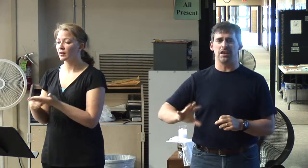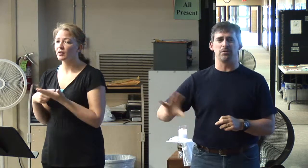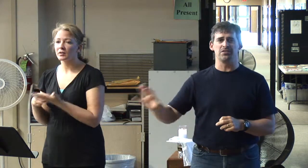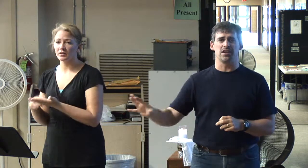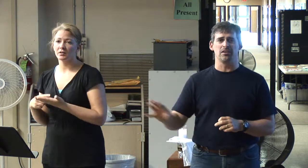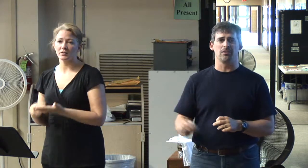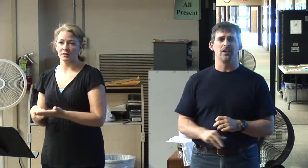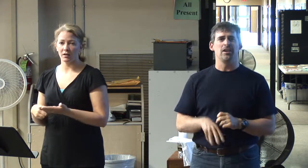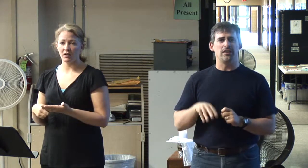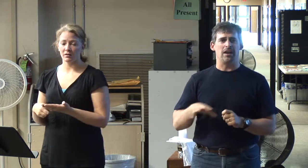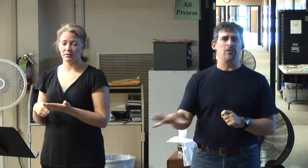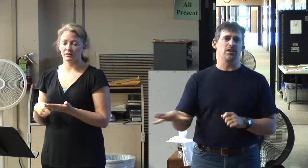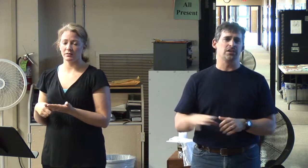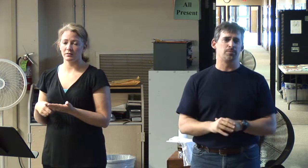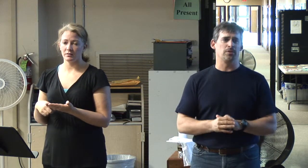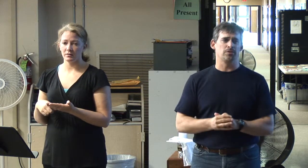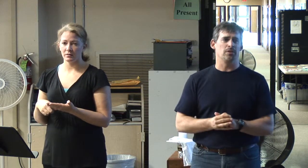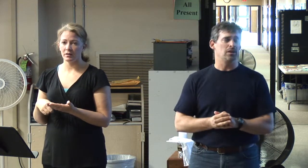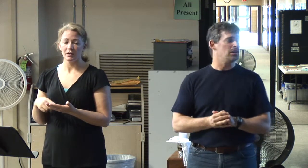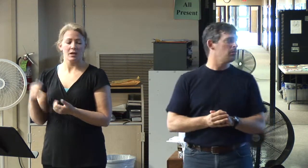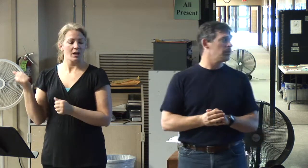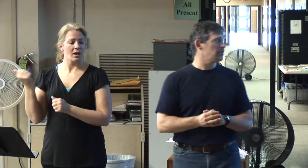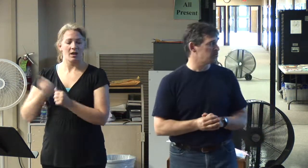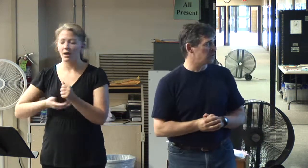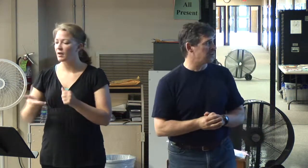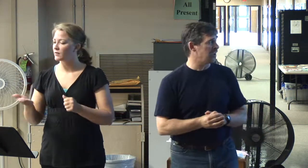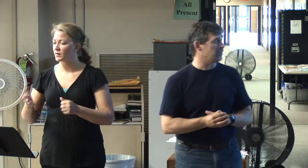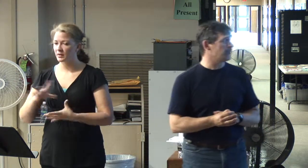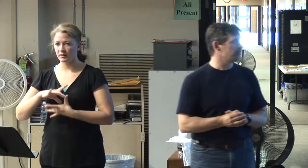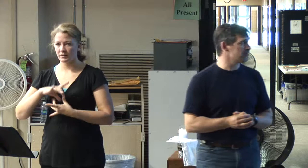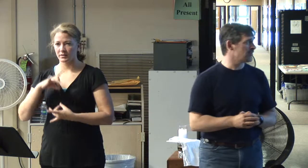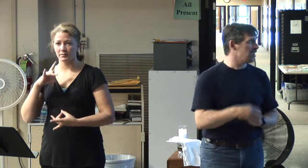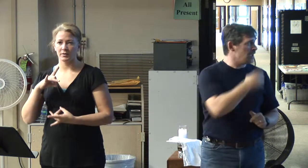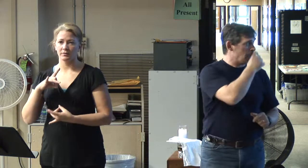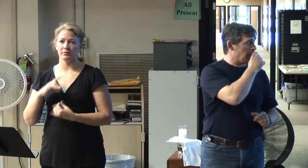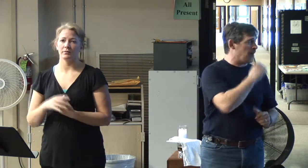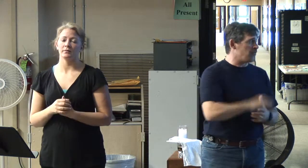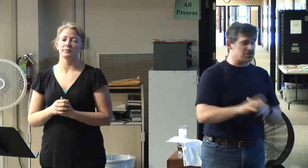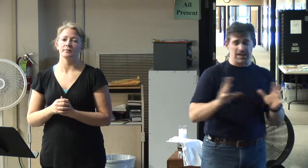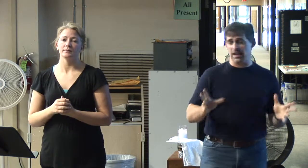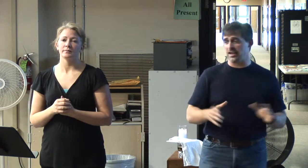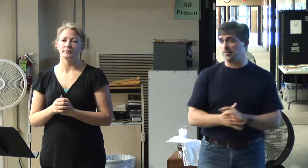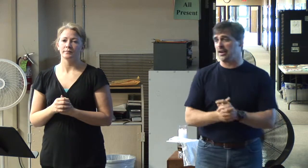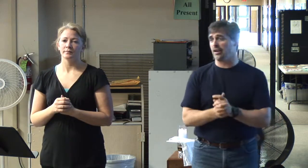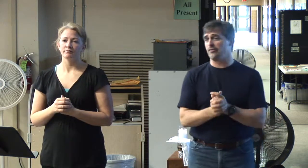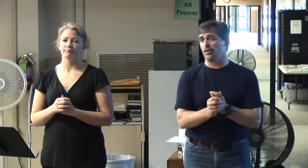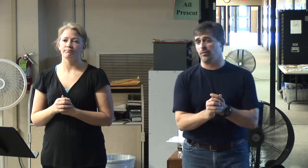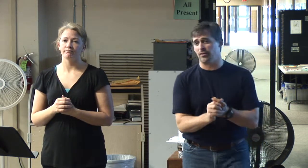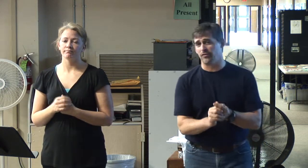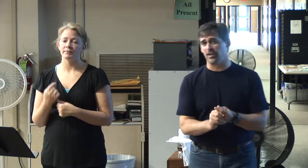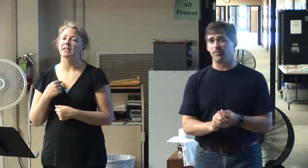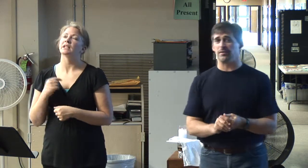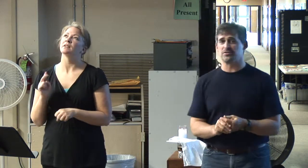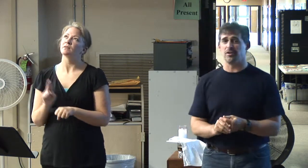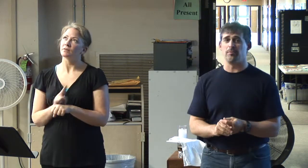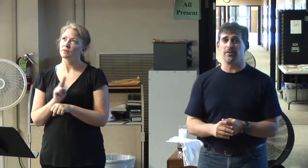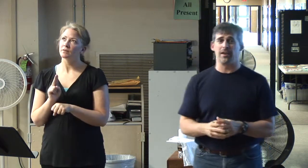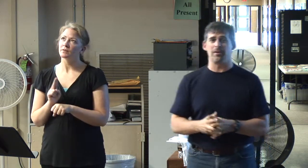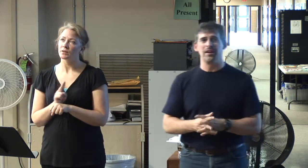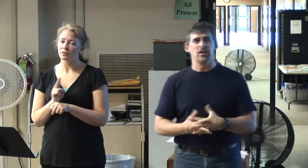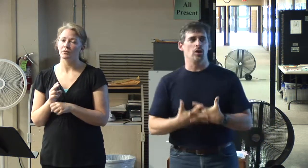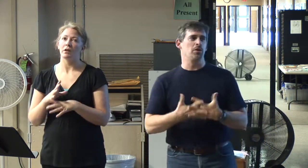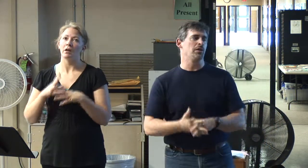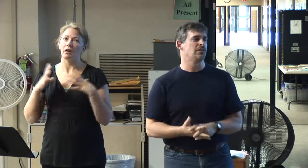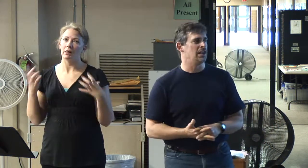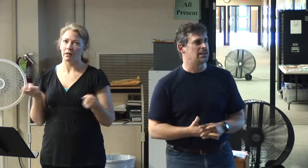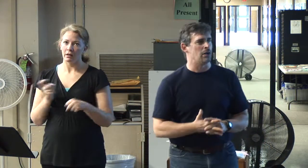isn't just the sacred and secular, that everything is spiritual. We want to explore that together. I've used a lot of time today. I hope you'll forgive me. I'm sorry about